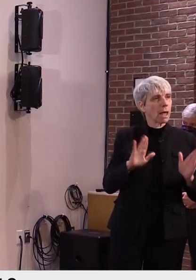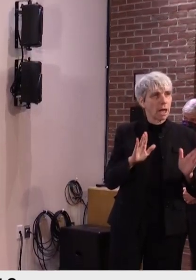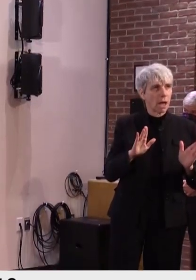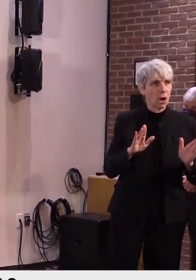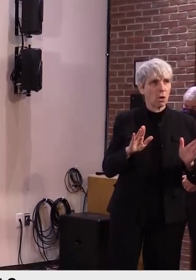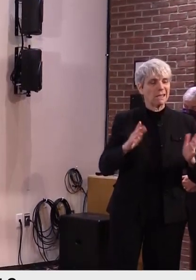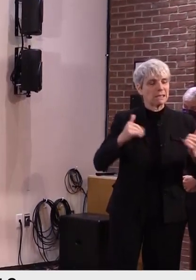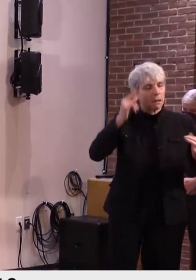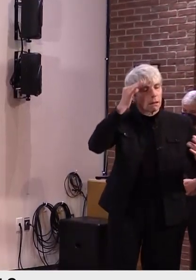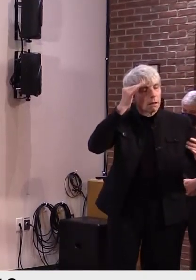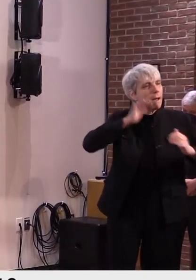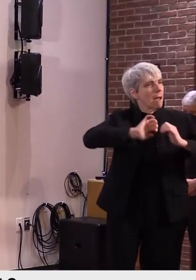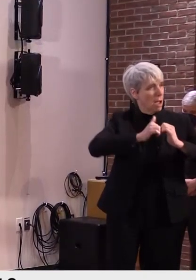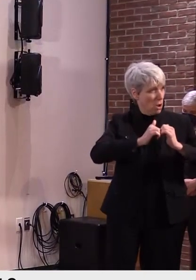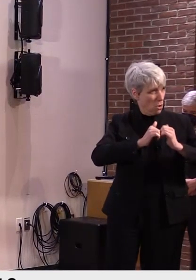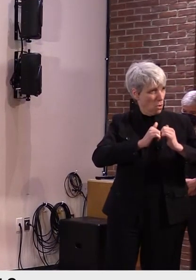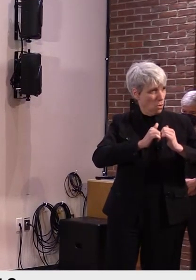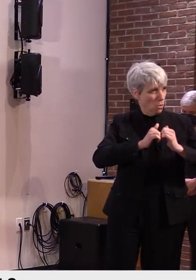Very French.